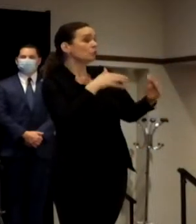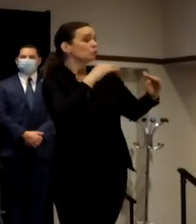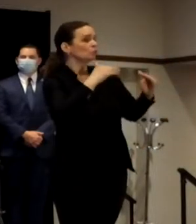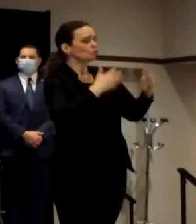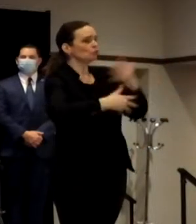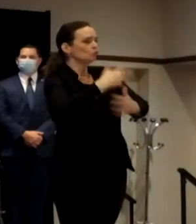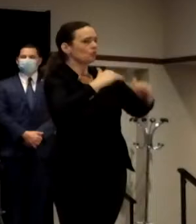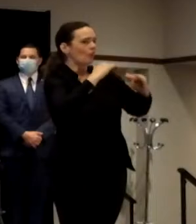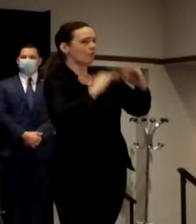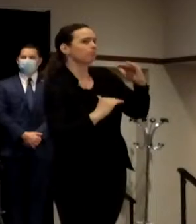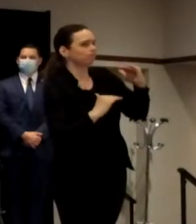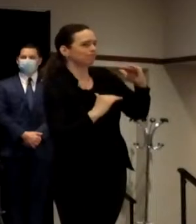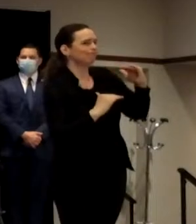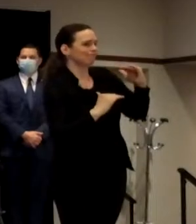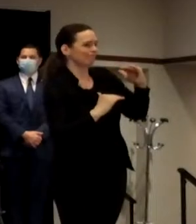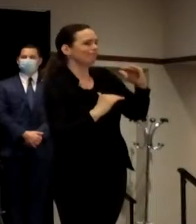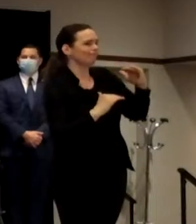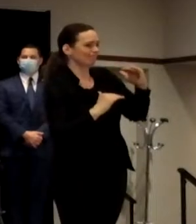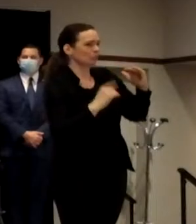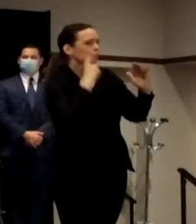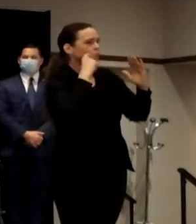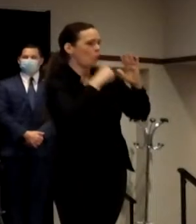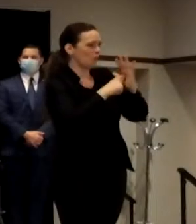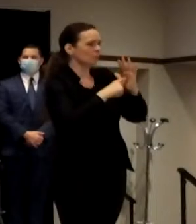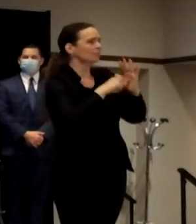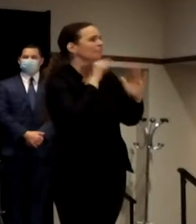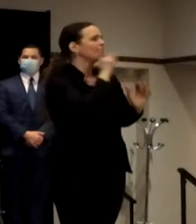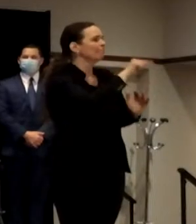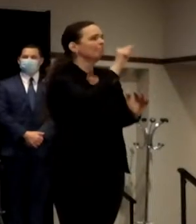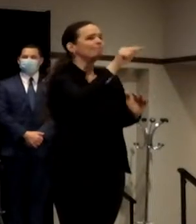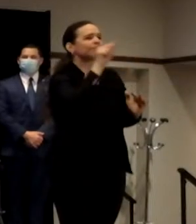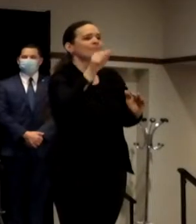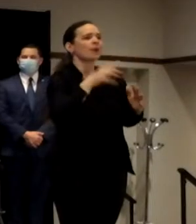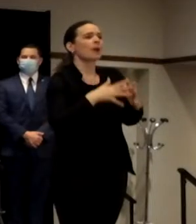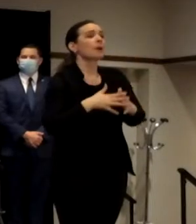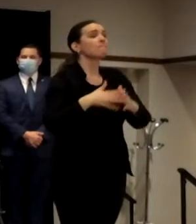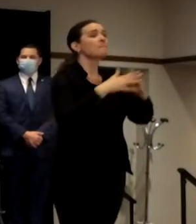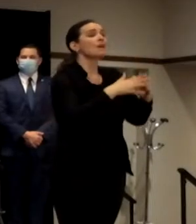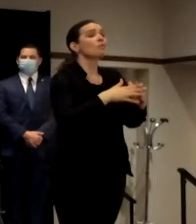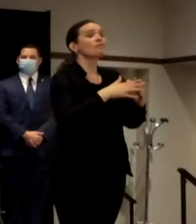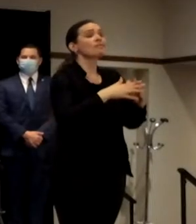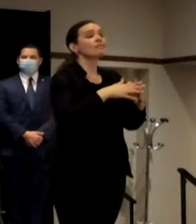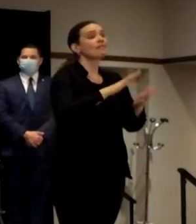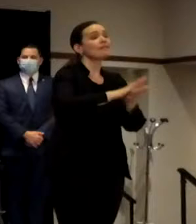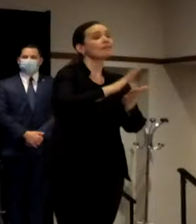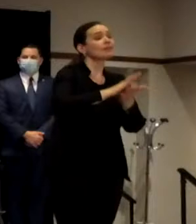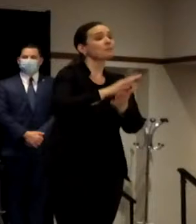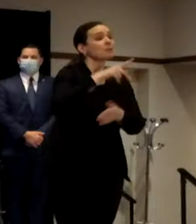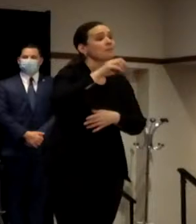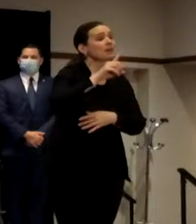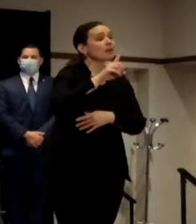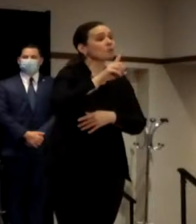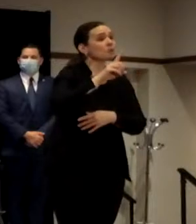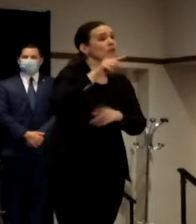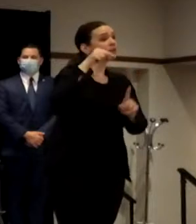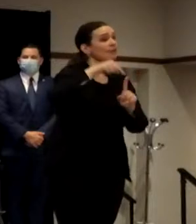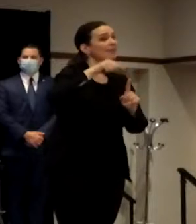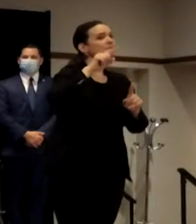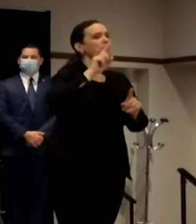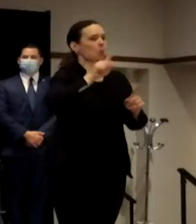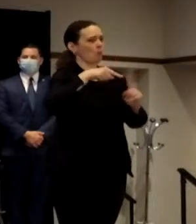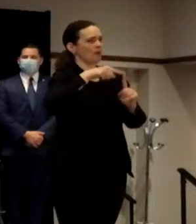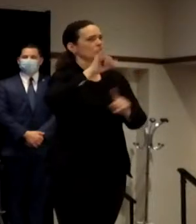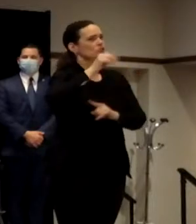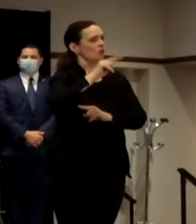This position paper came out in January of 2021, which is very important. And according to Center for Disease Control,